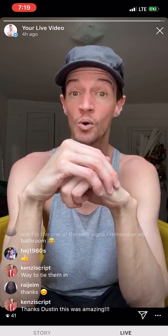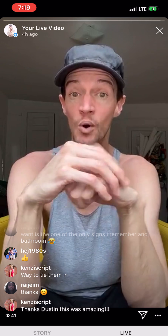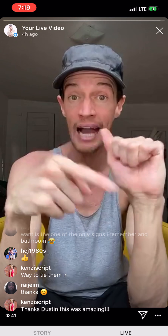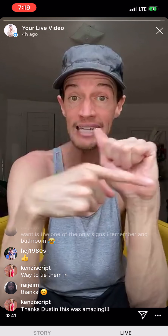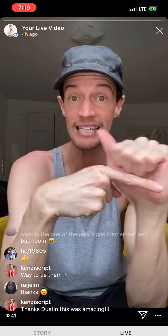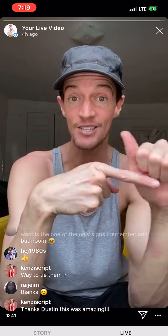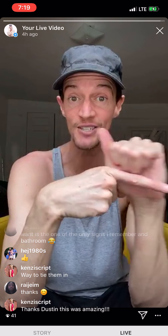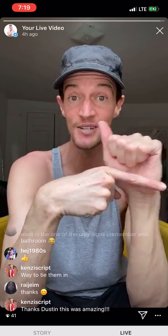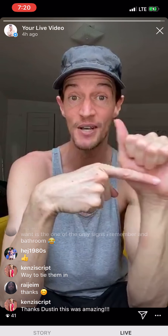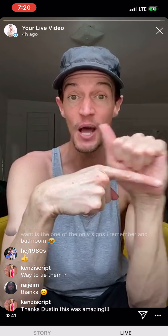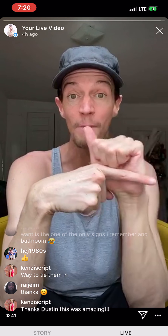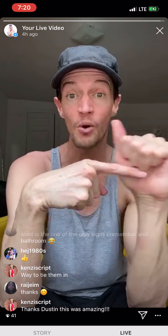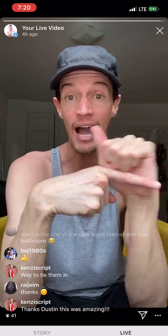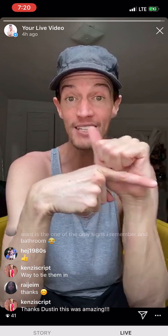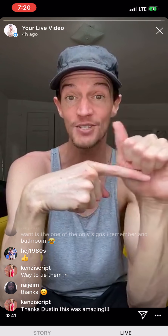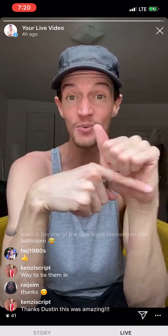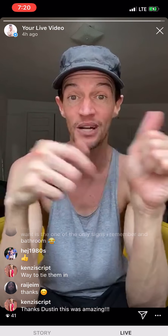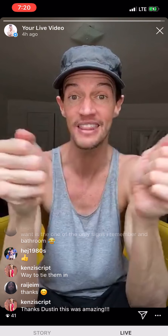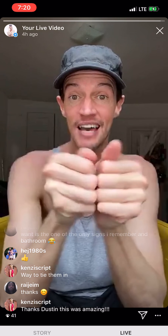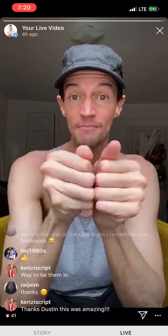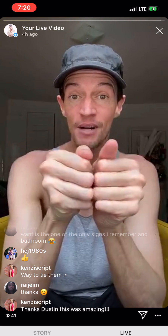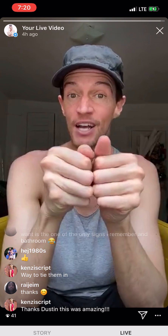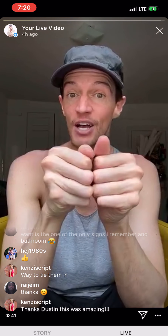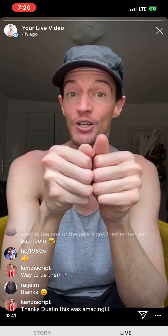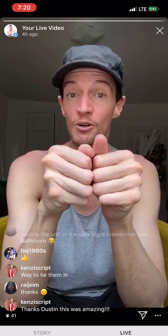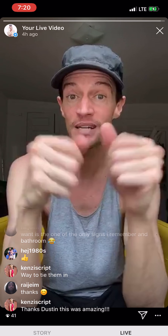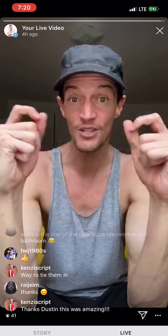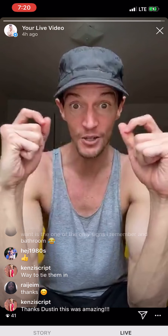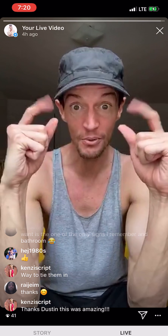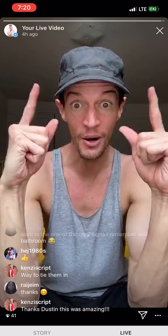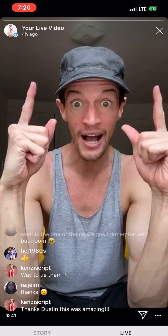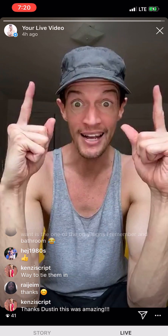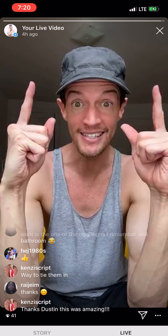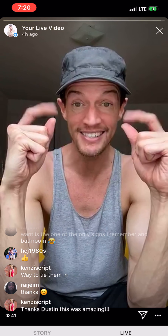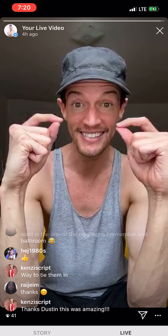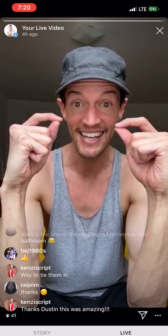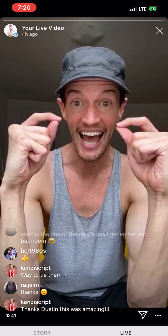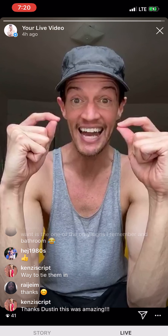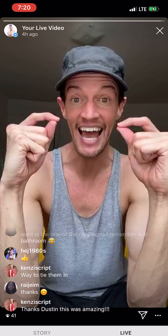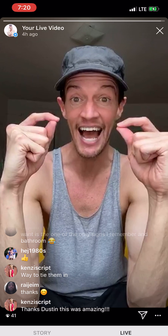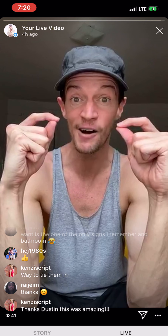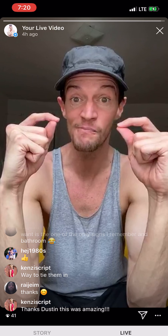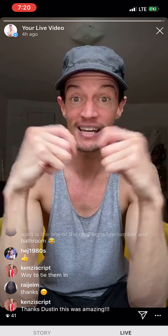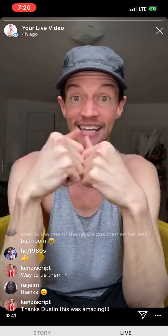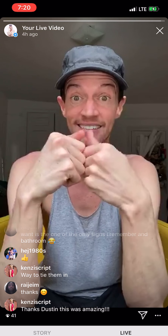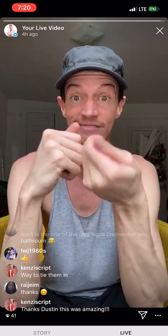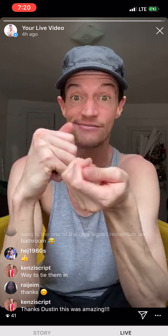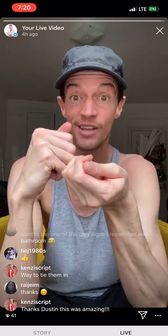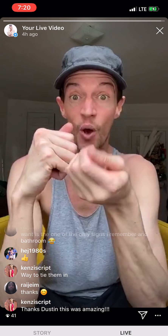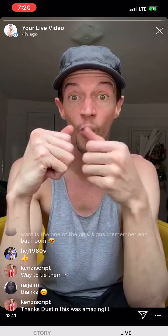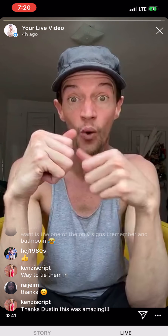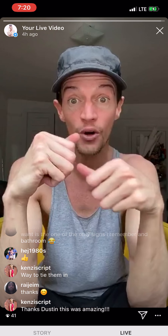practice, practice with them. You'll be surprised at how many words